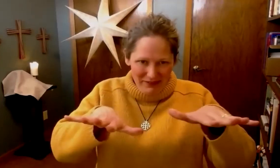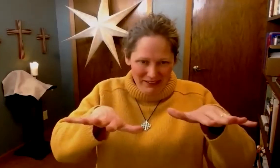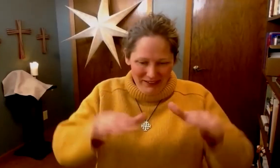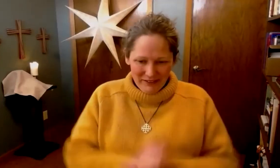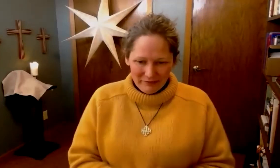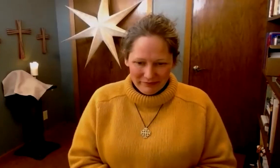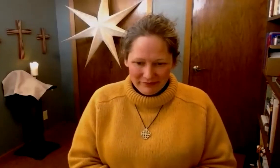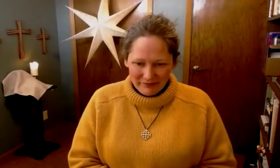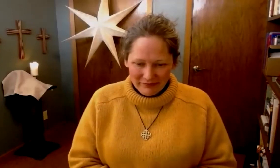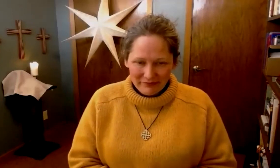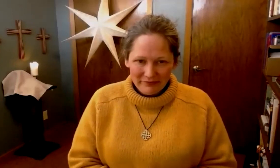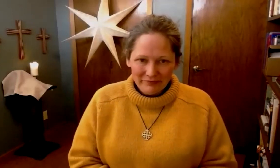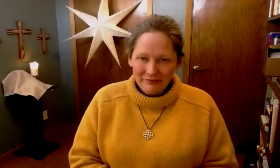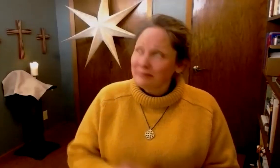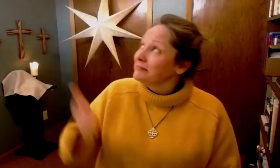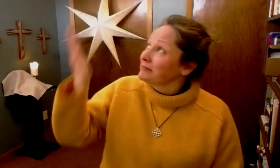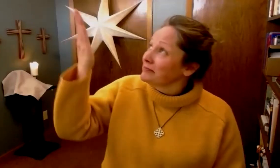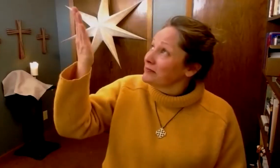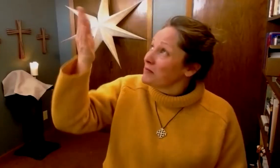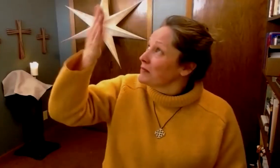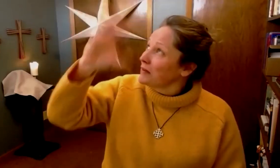receive this blessing.